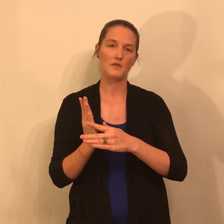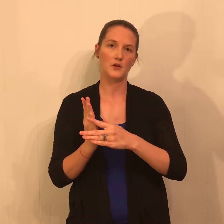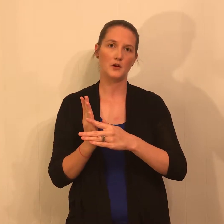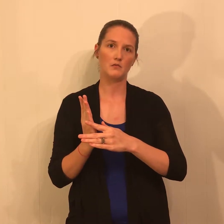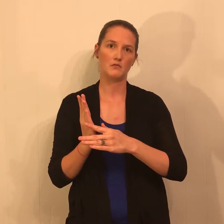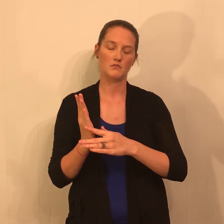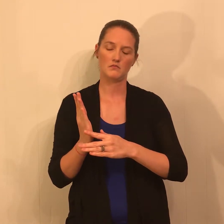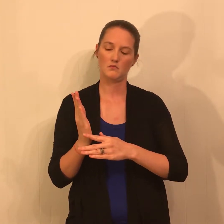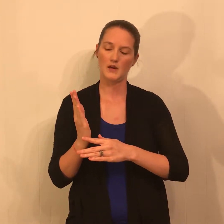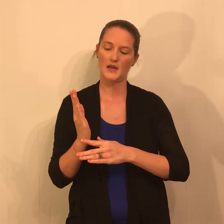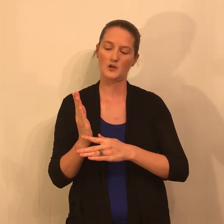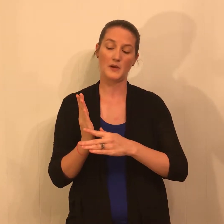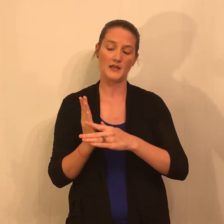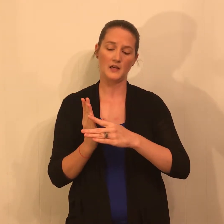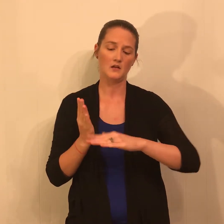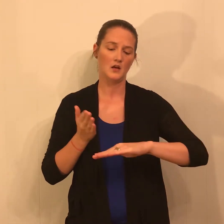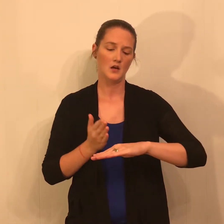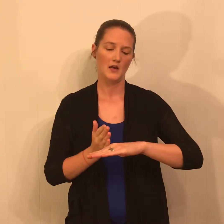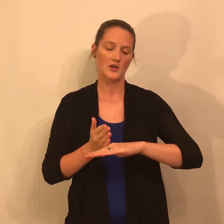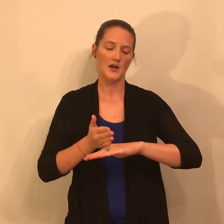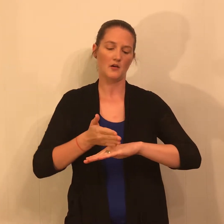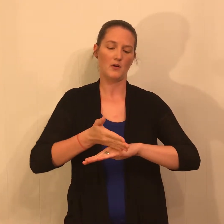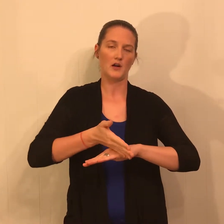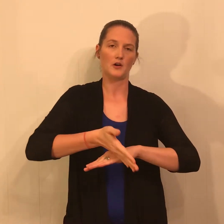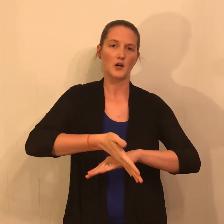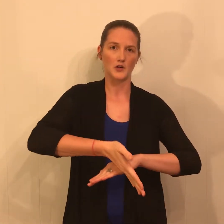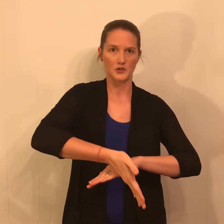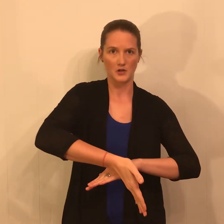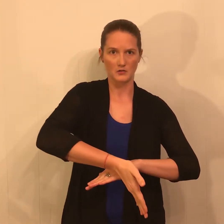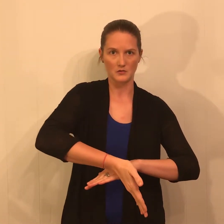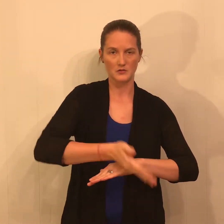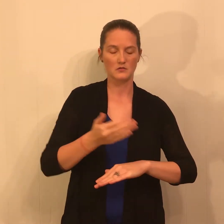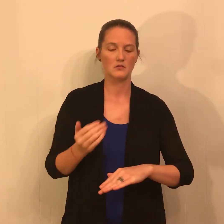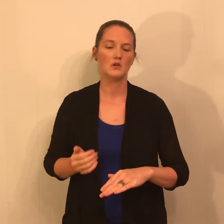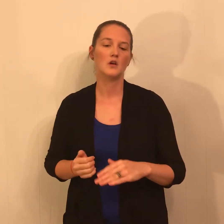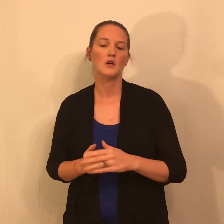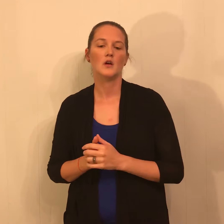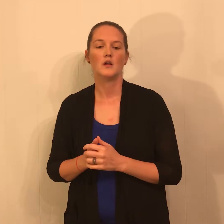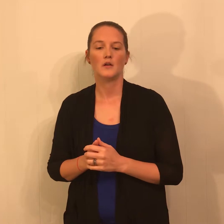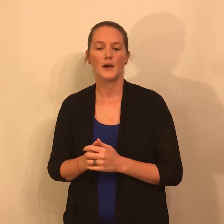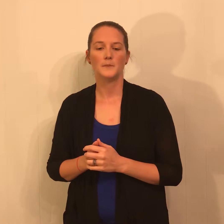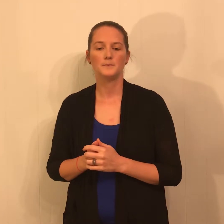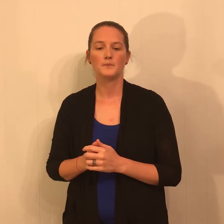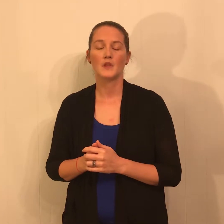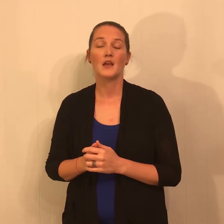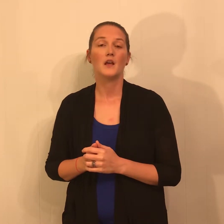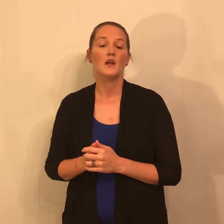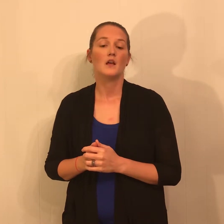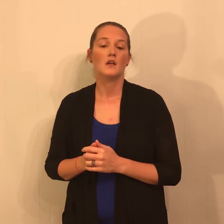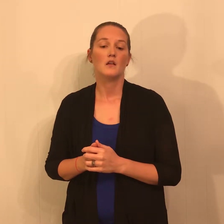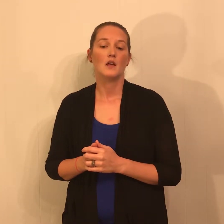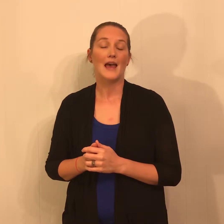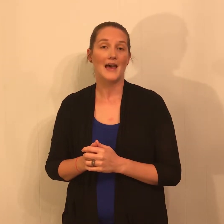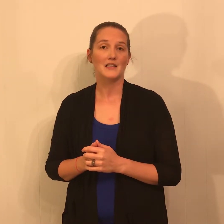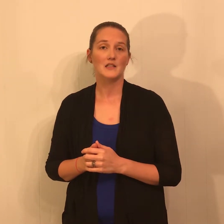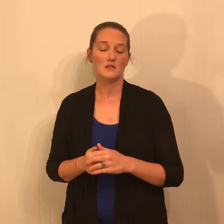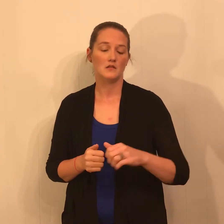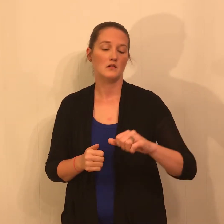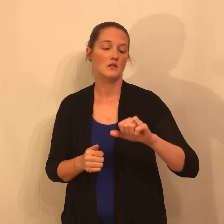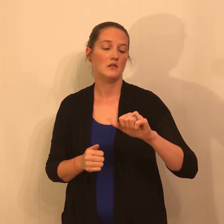your hand, your pinky, you kind of run it across your knuckles. Okay. At, you